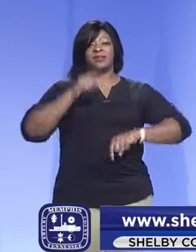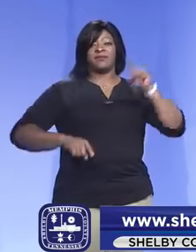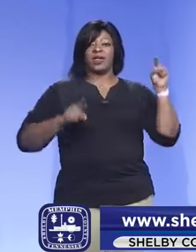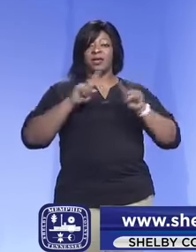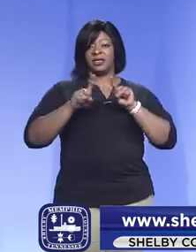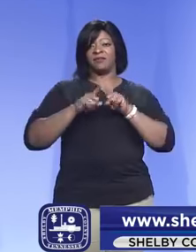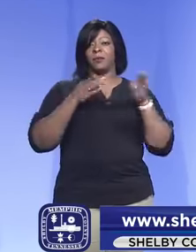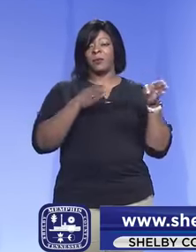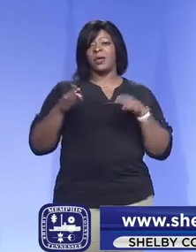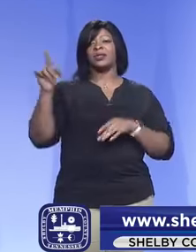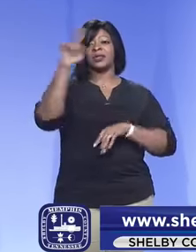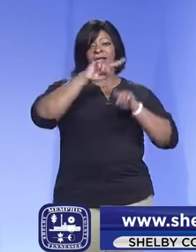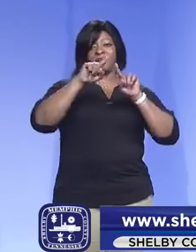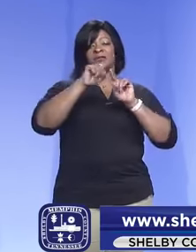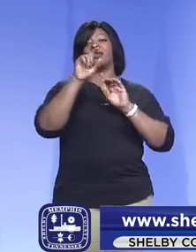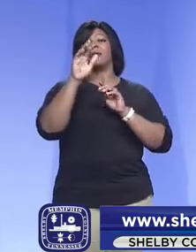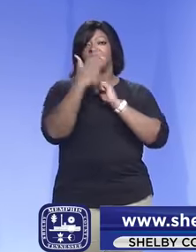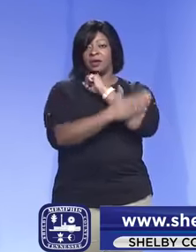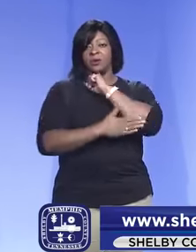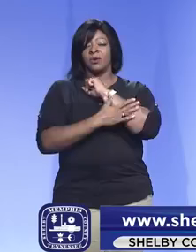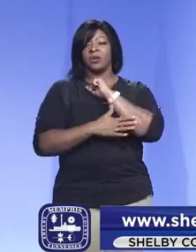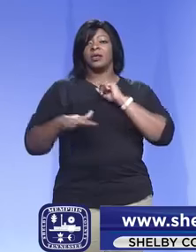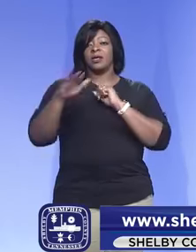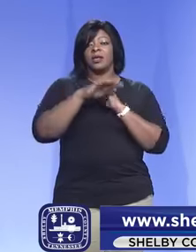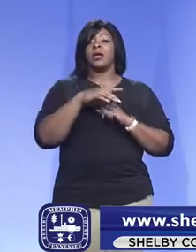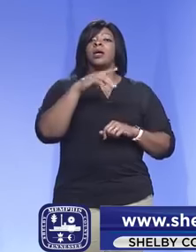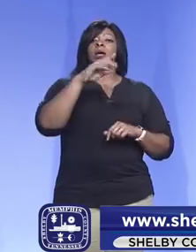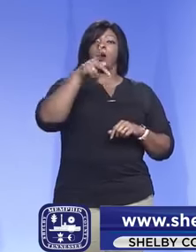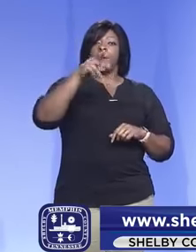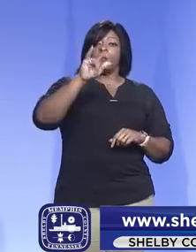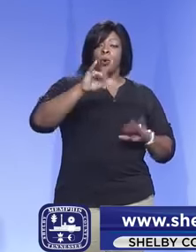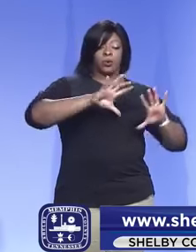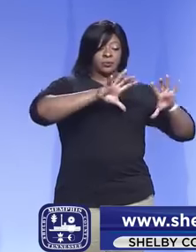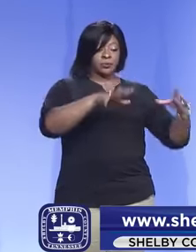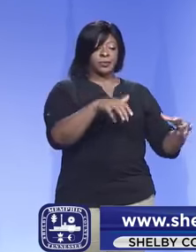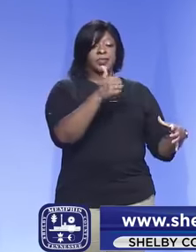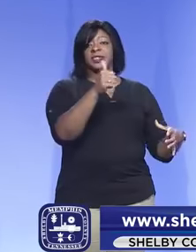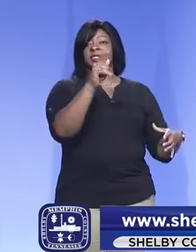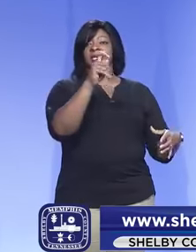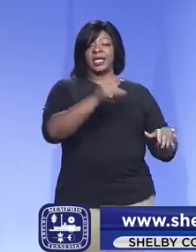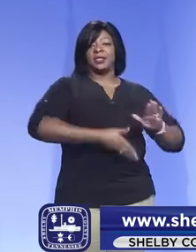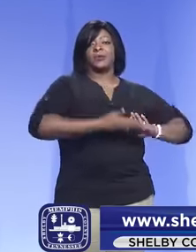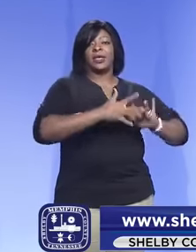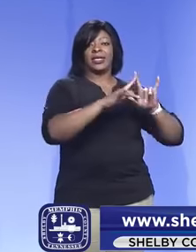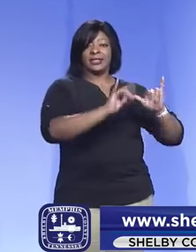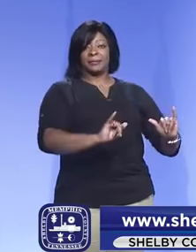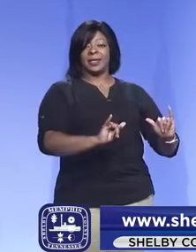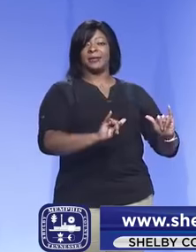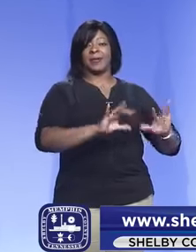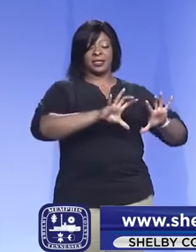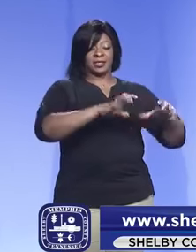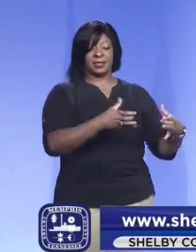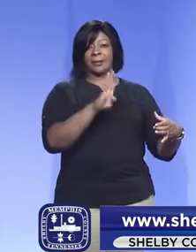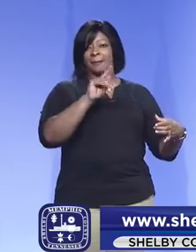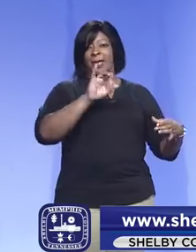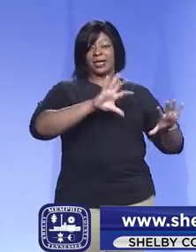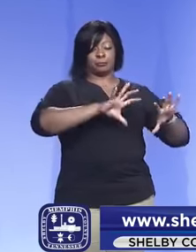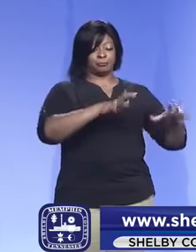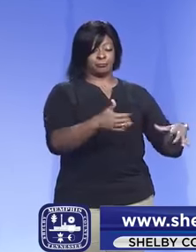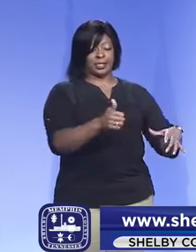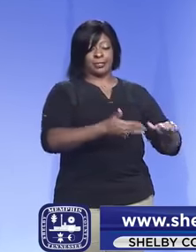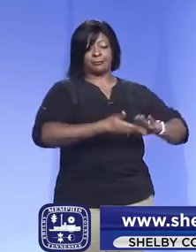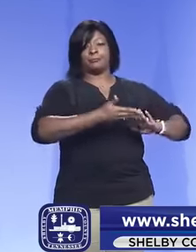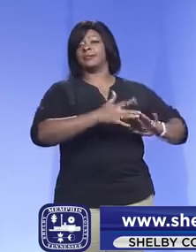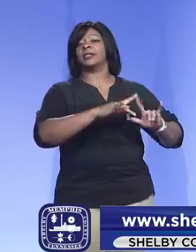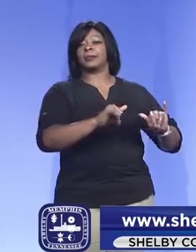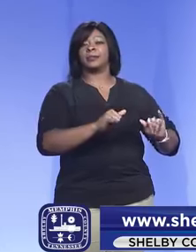testing tools. Again, pool testing, that's when 10 tests are run at one time as a batch. That's a good way to